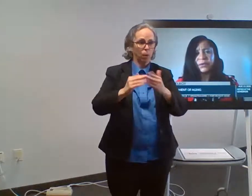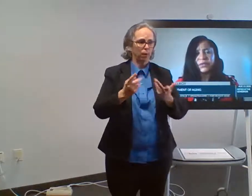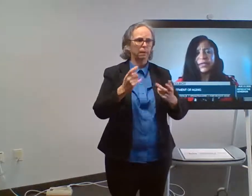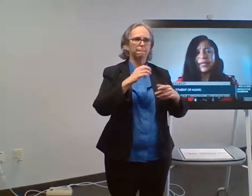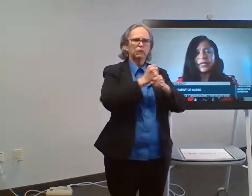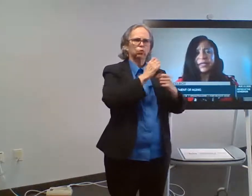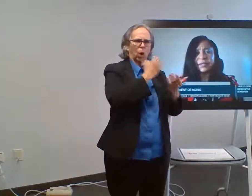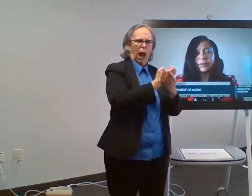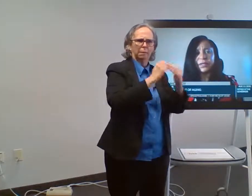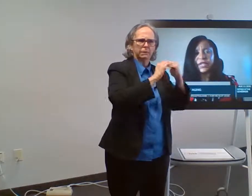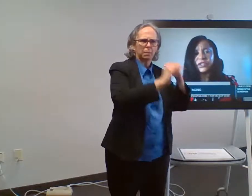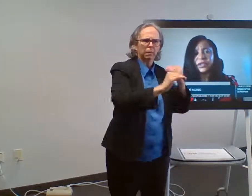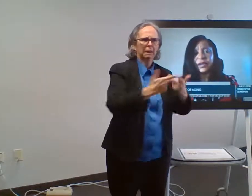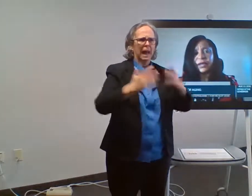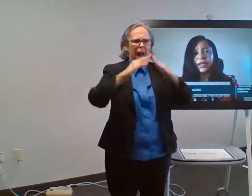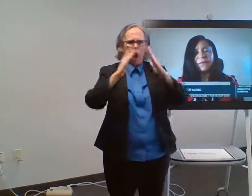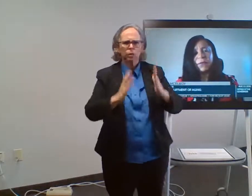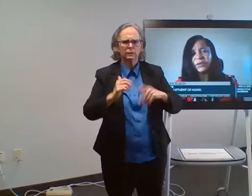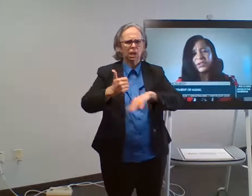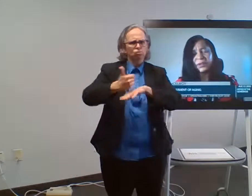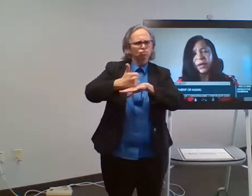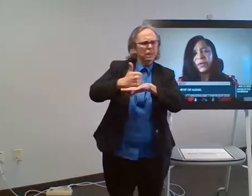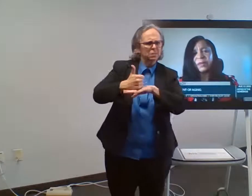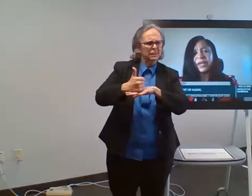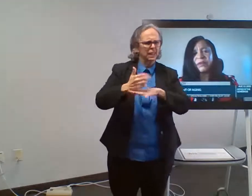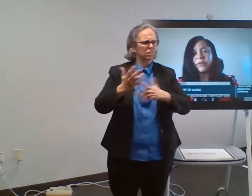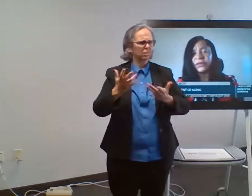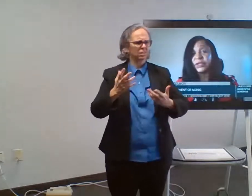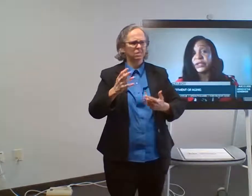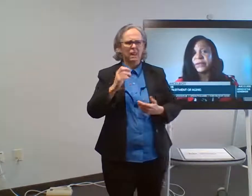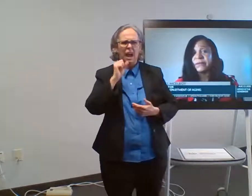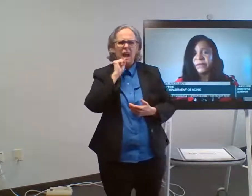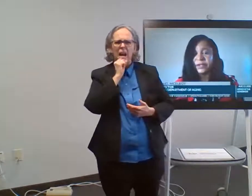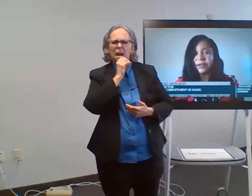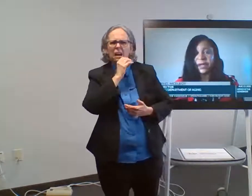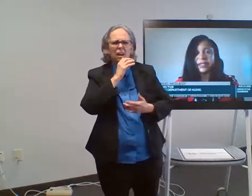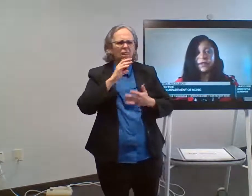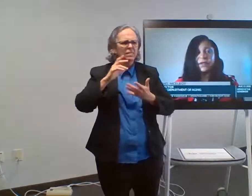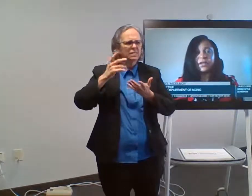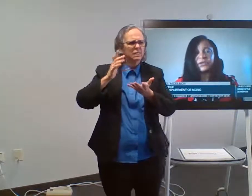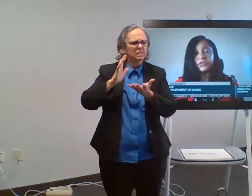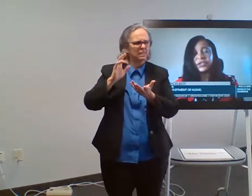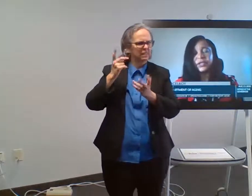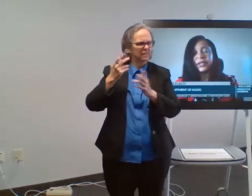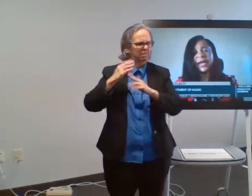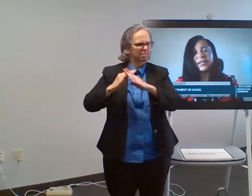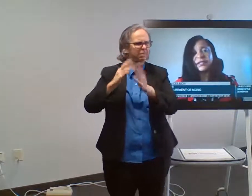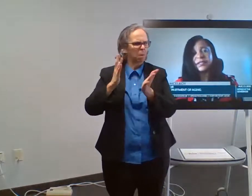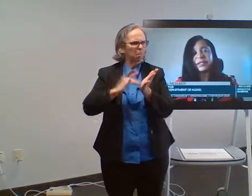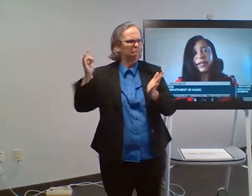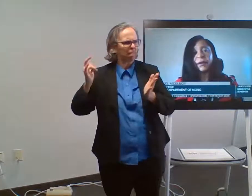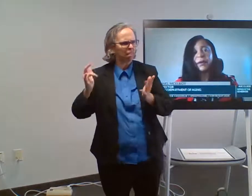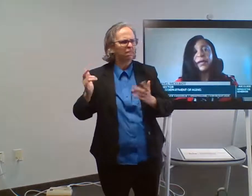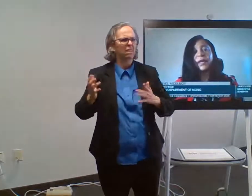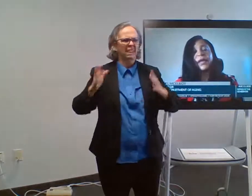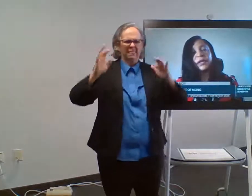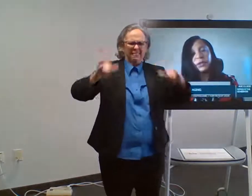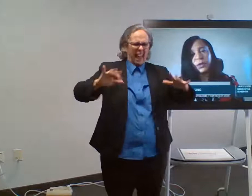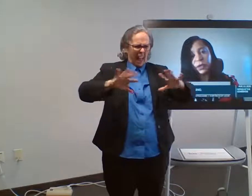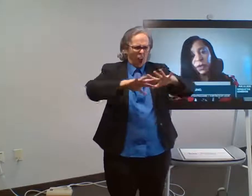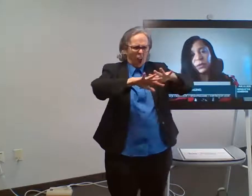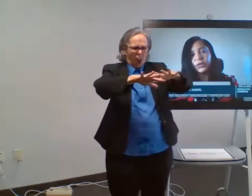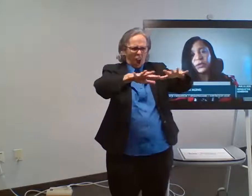and elder abuse and neglect and exploitation. It focuses on health behaviors, including physical activity and nutrition and access to